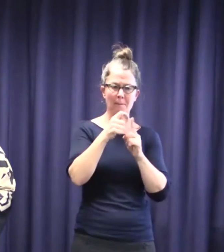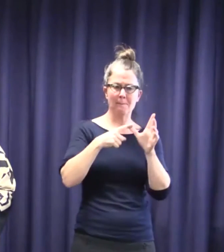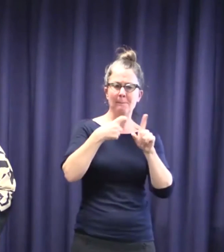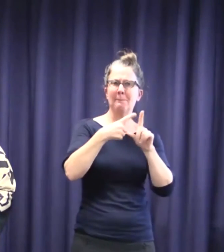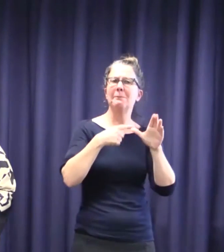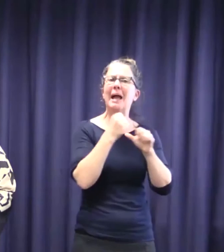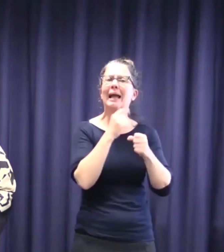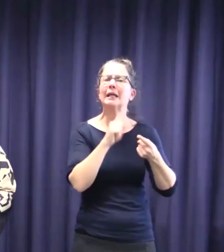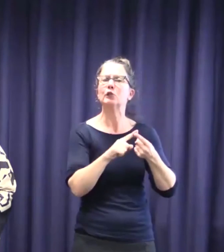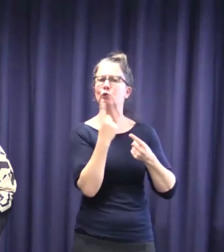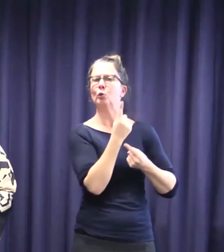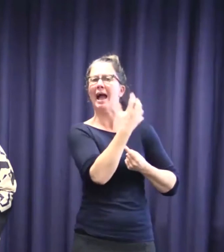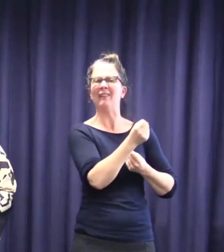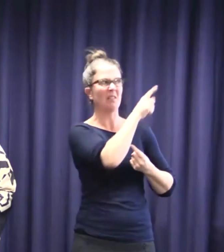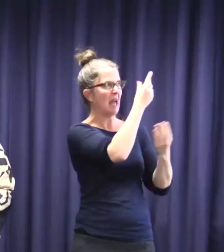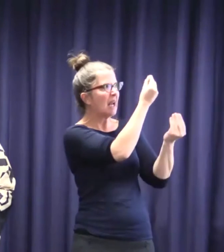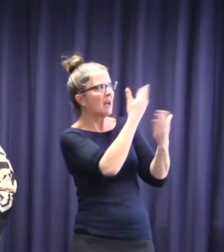really